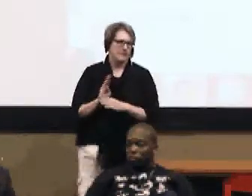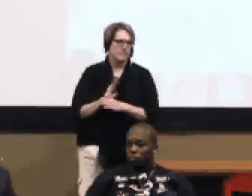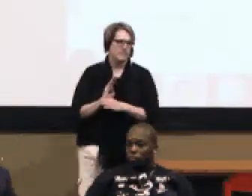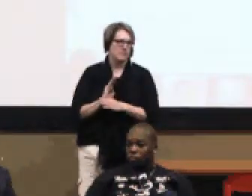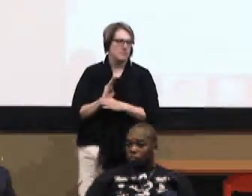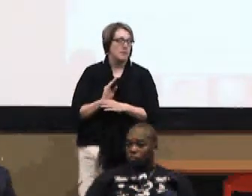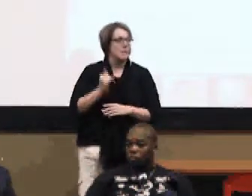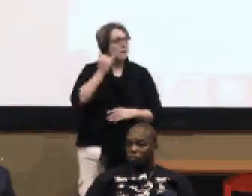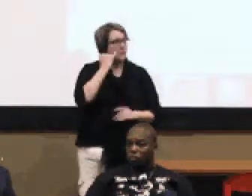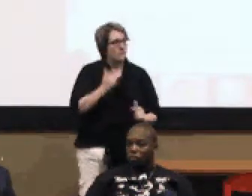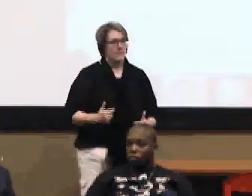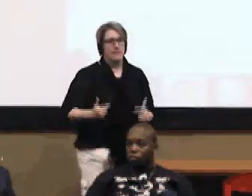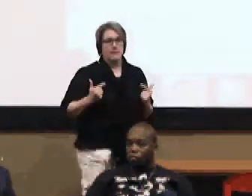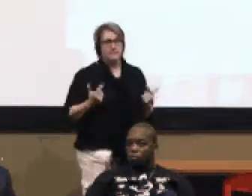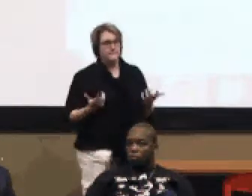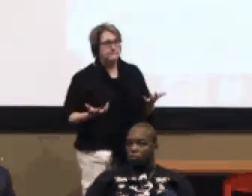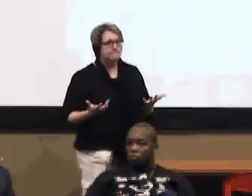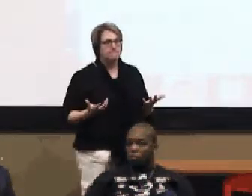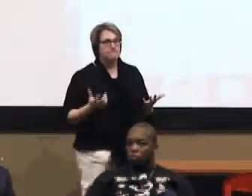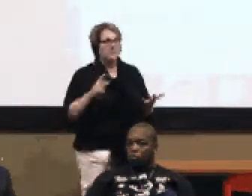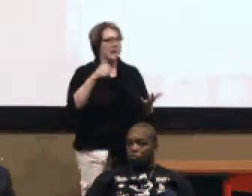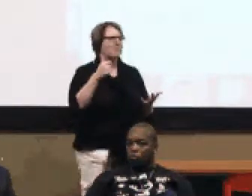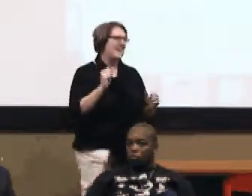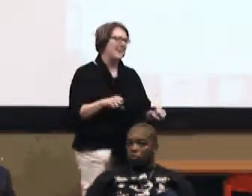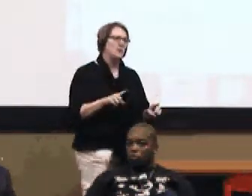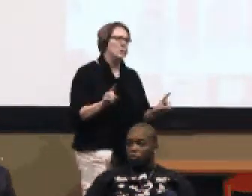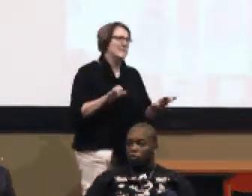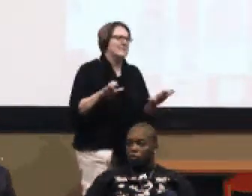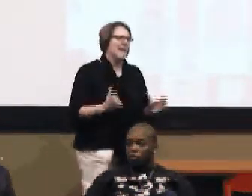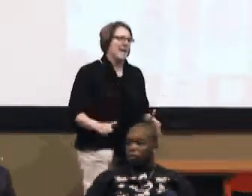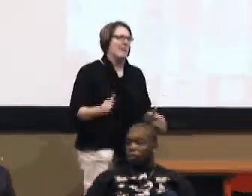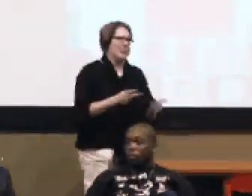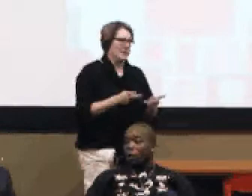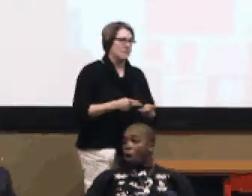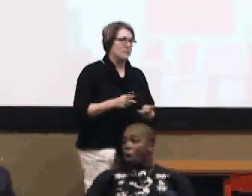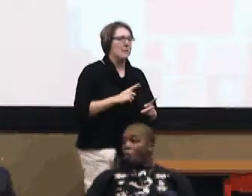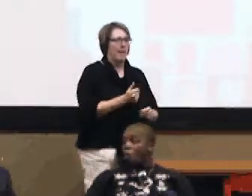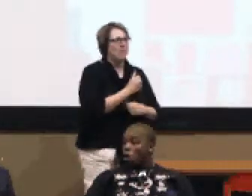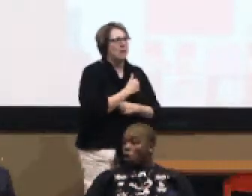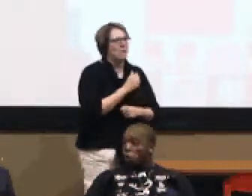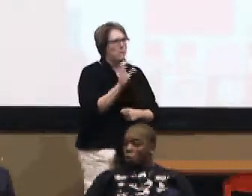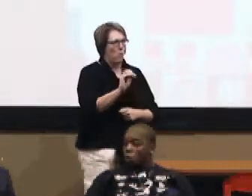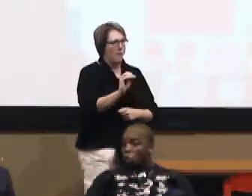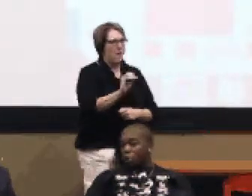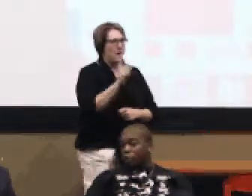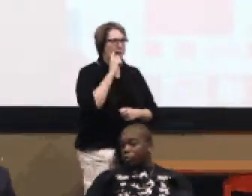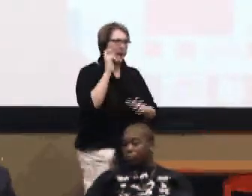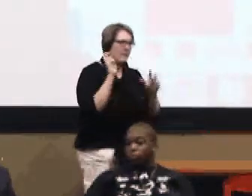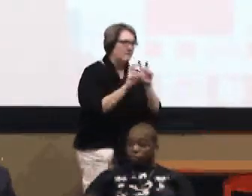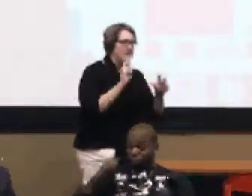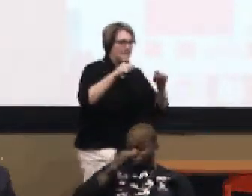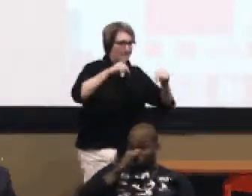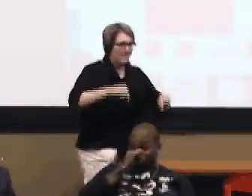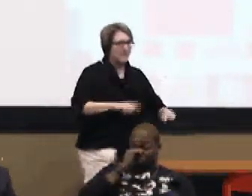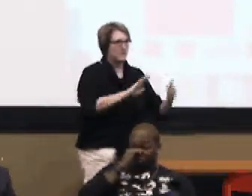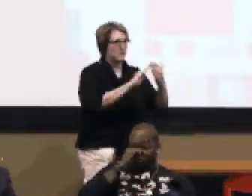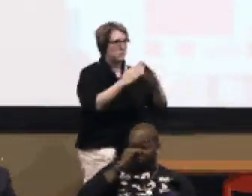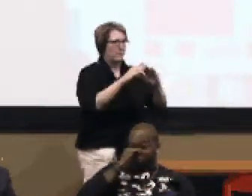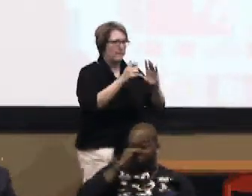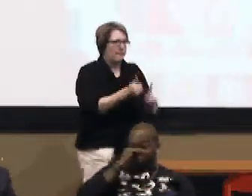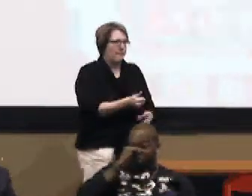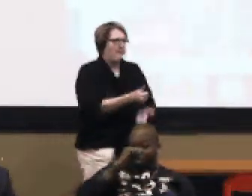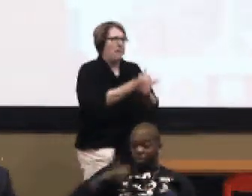lived, I could do this anywhere, but I love Omaha. And I'm invested in this community and helping